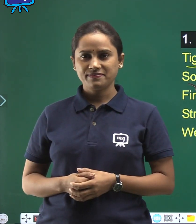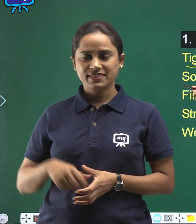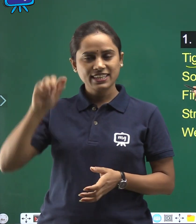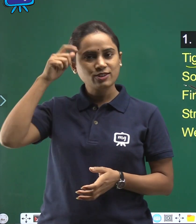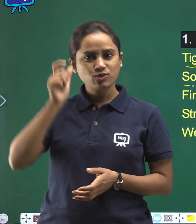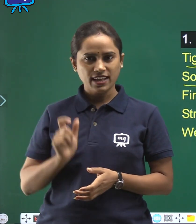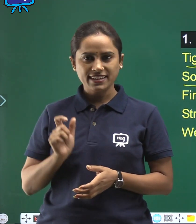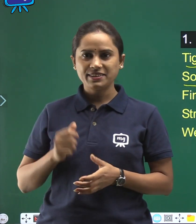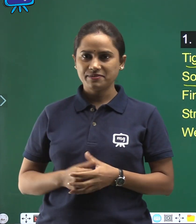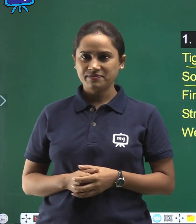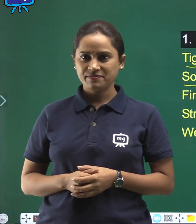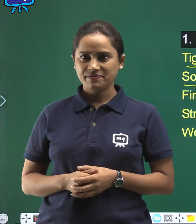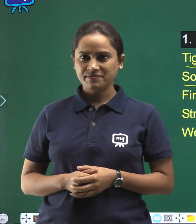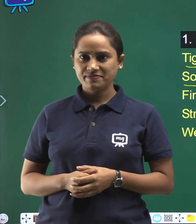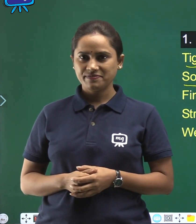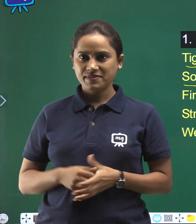Society,